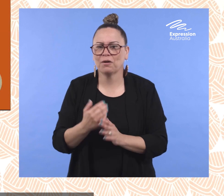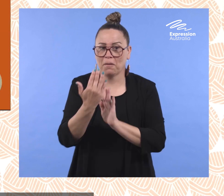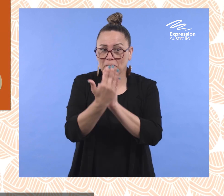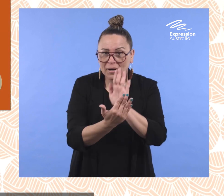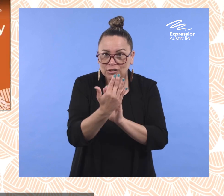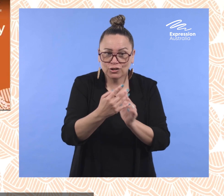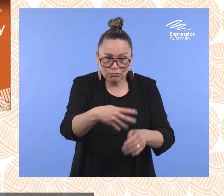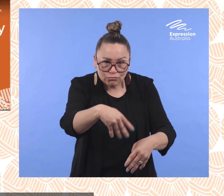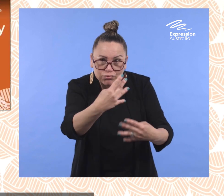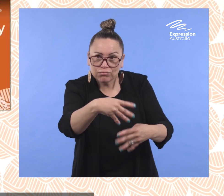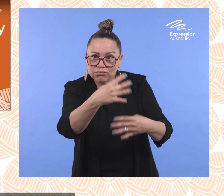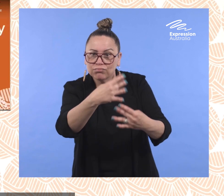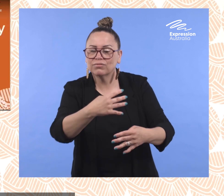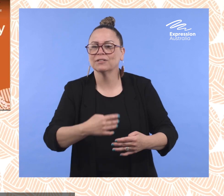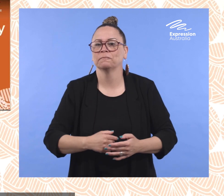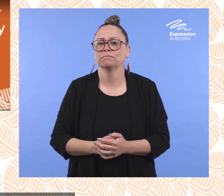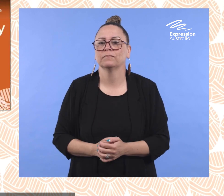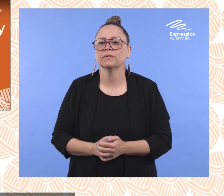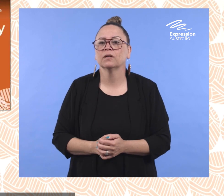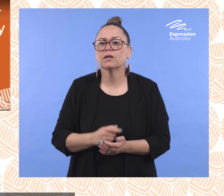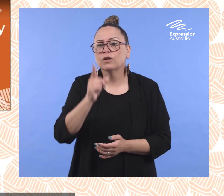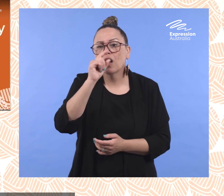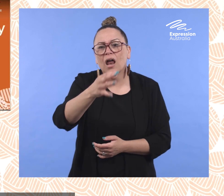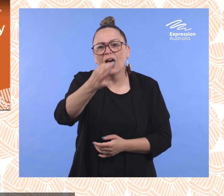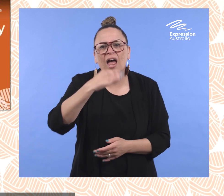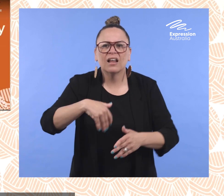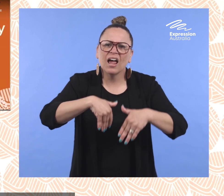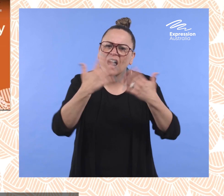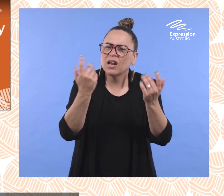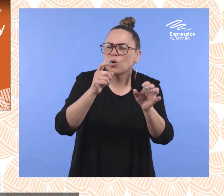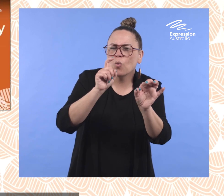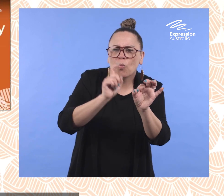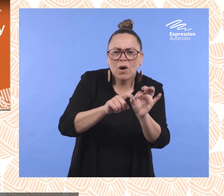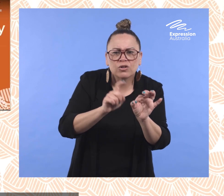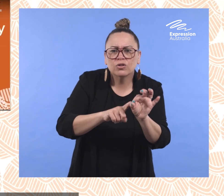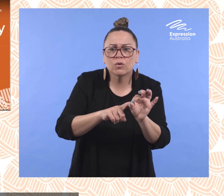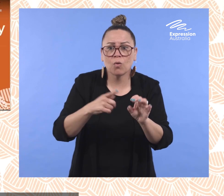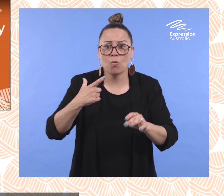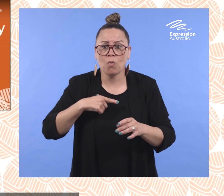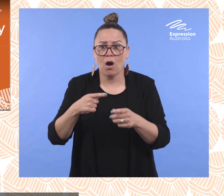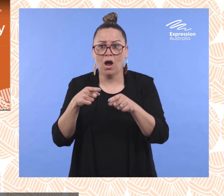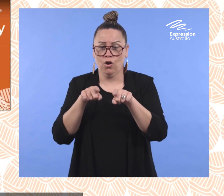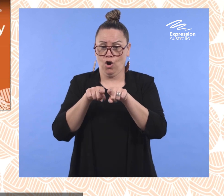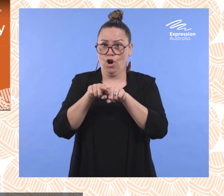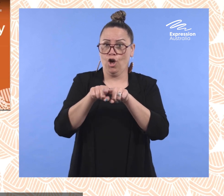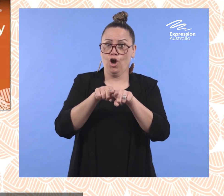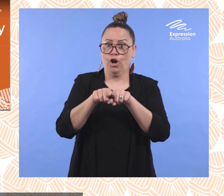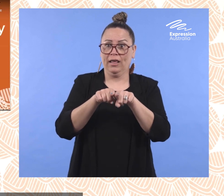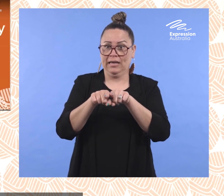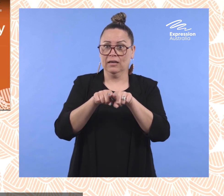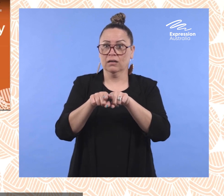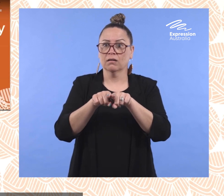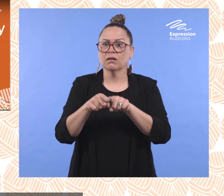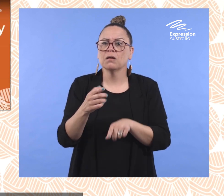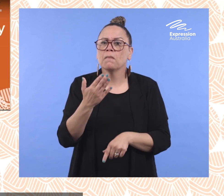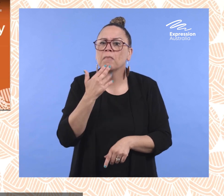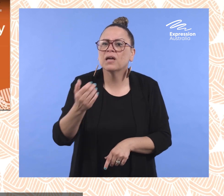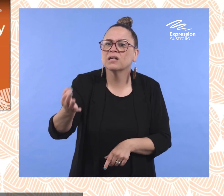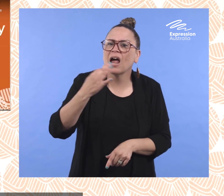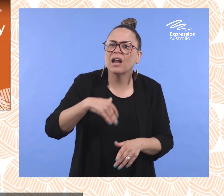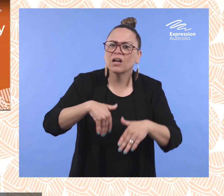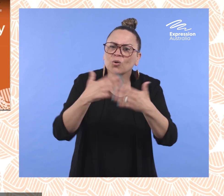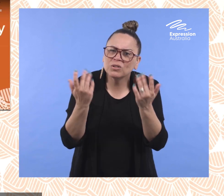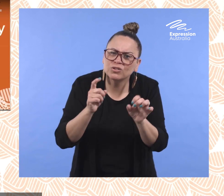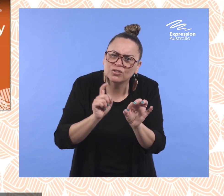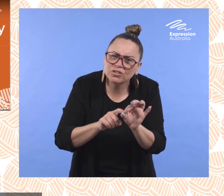in the chat. What's that? And you can ask any question that especially in this learning space today. Please ask us any